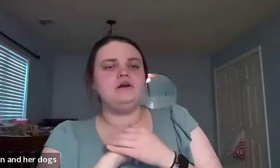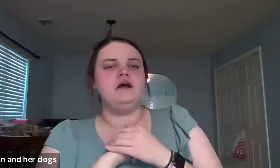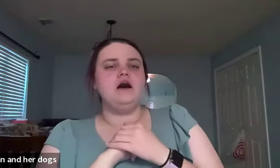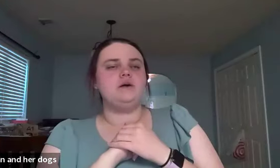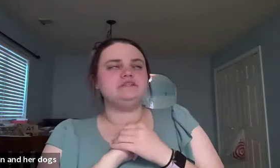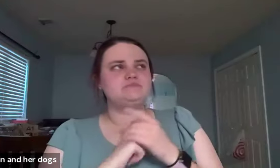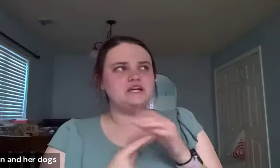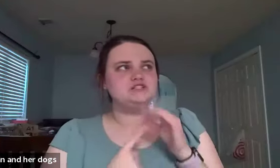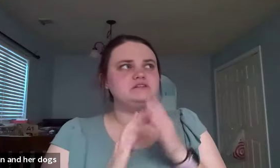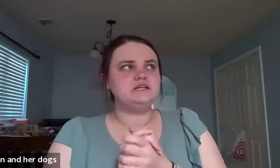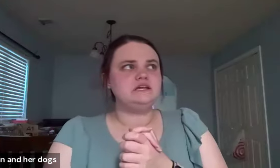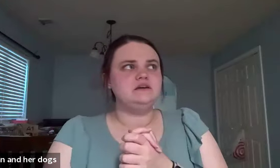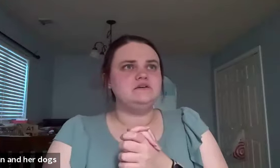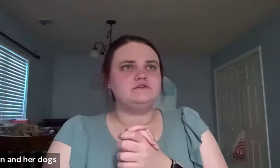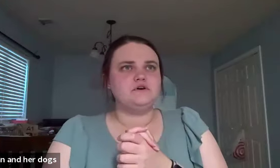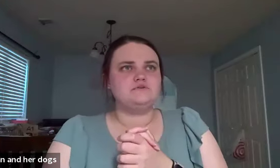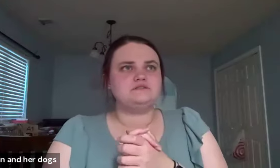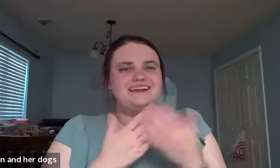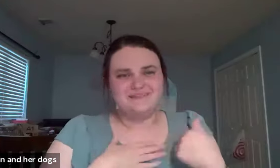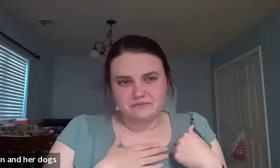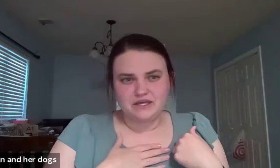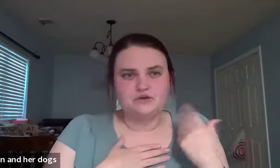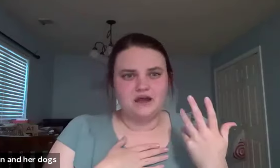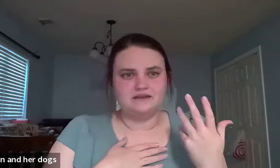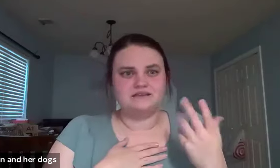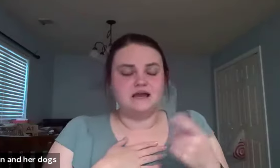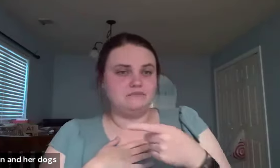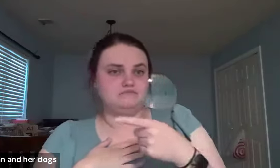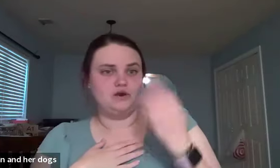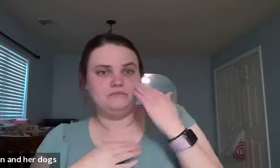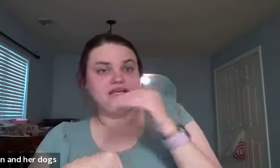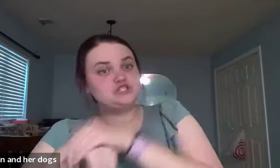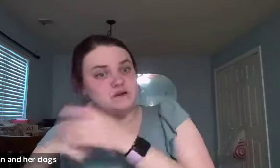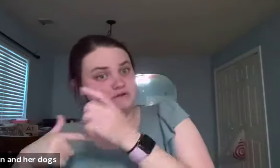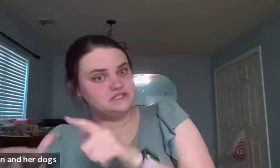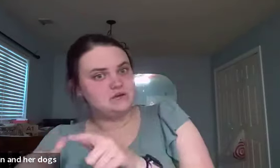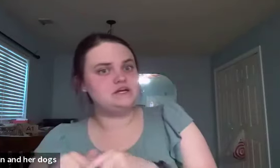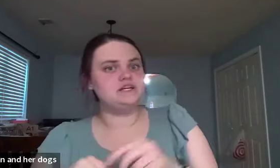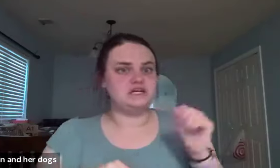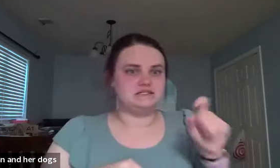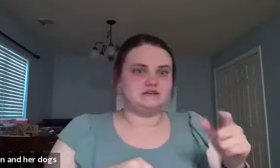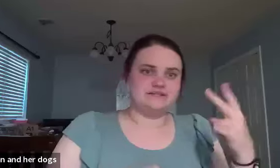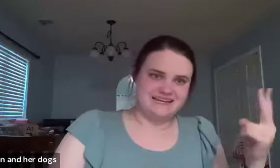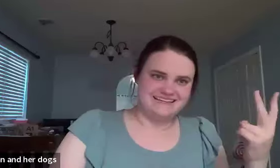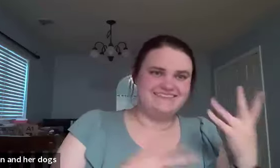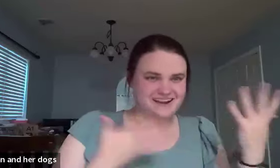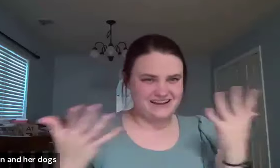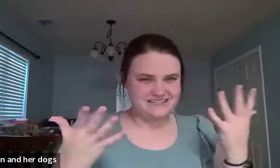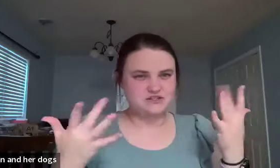together, especially for those like kind of like me who I know English is my first language, ASL is my second, that kind of deal is